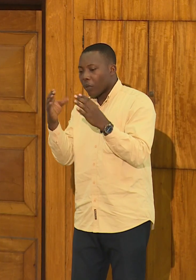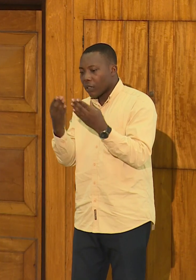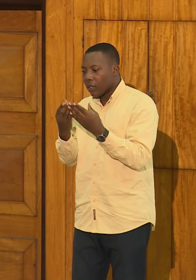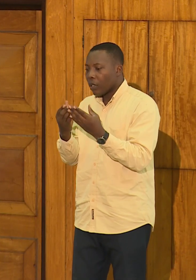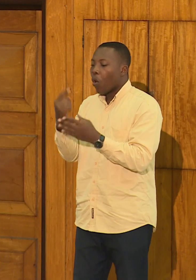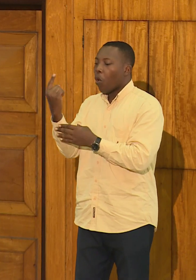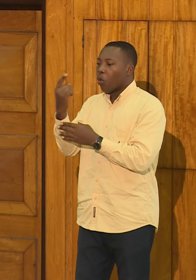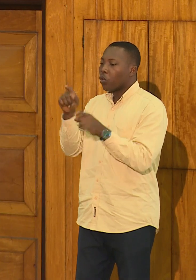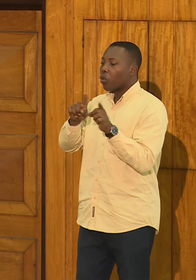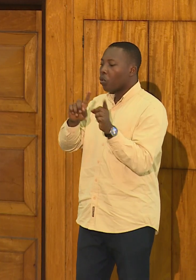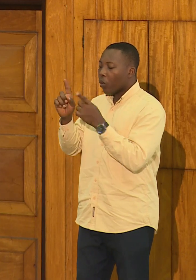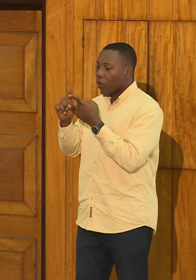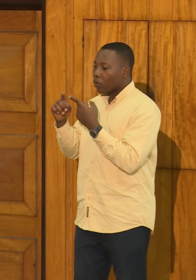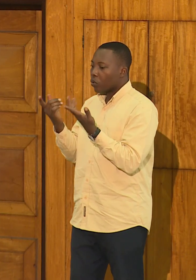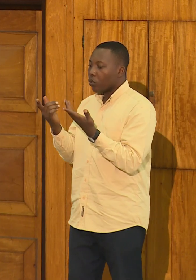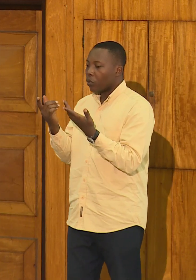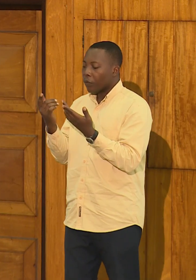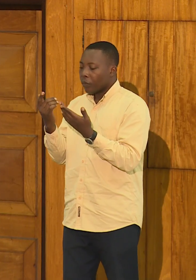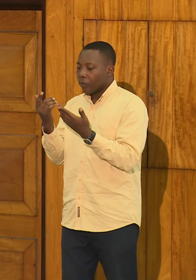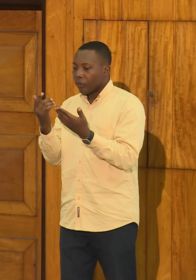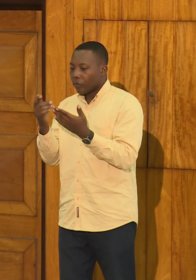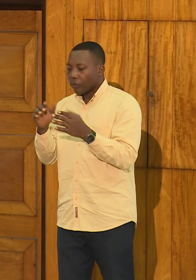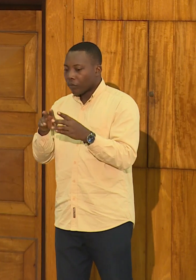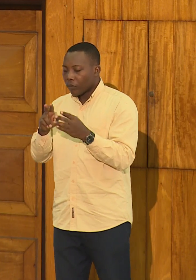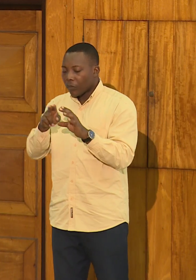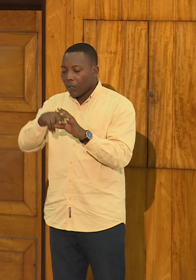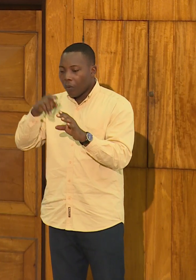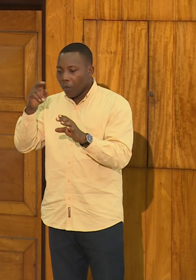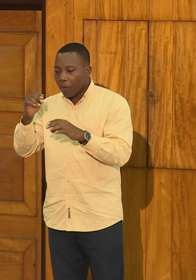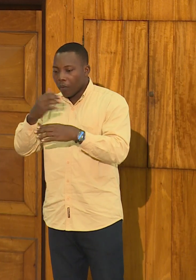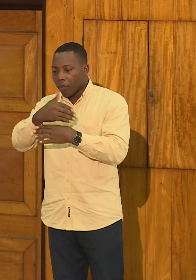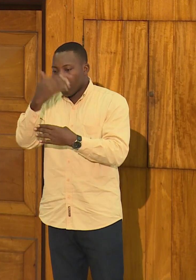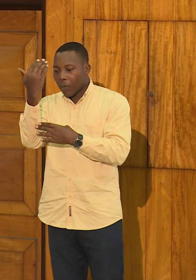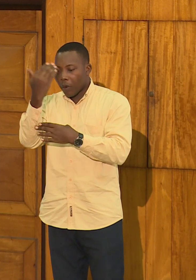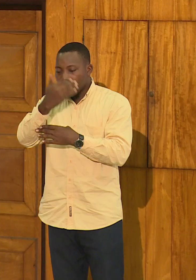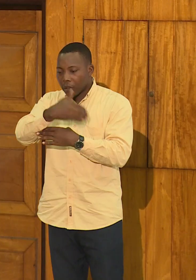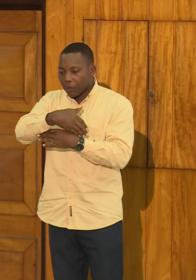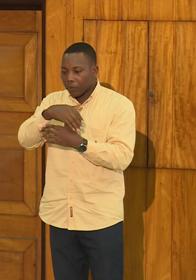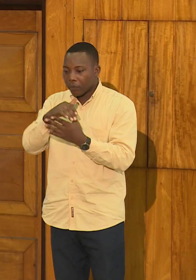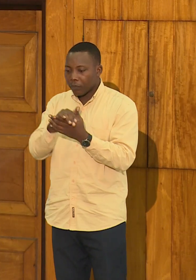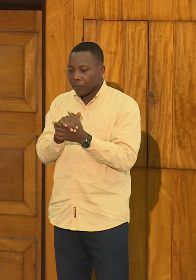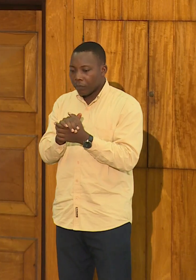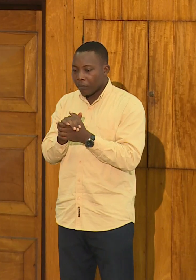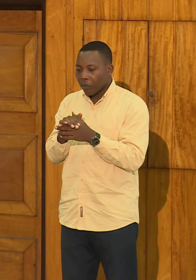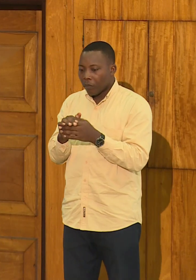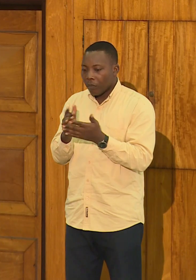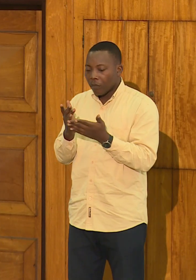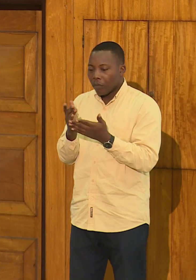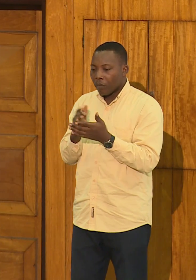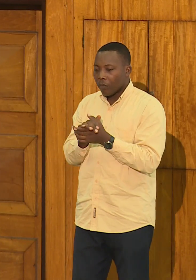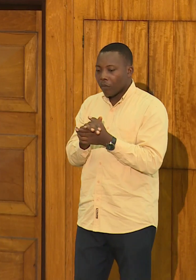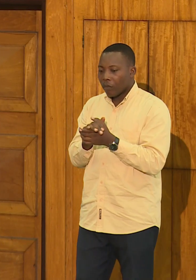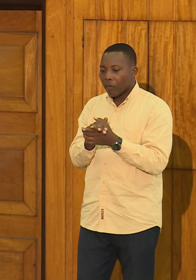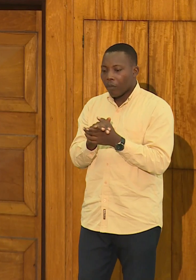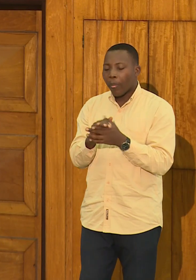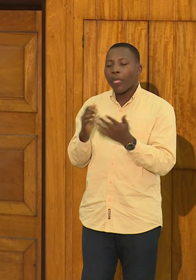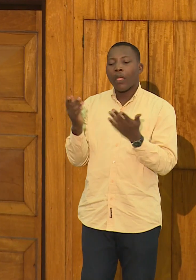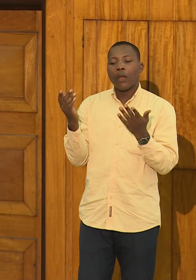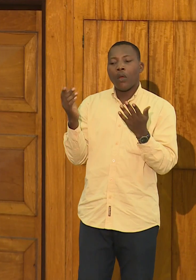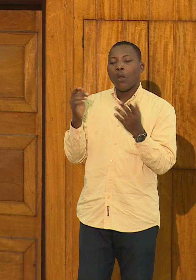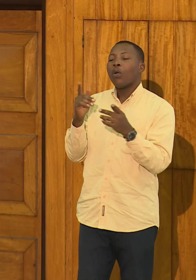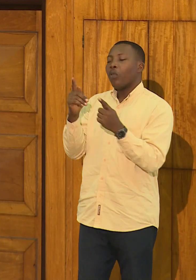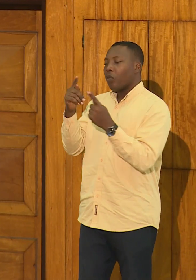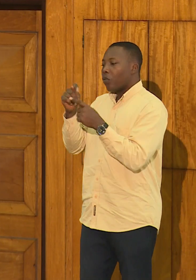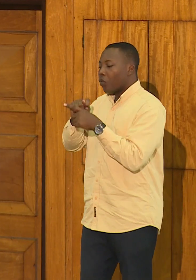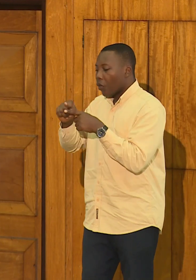going to various religious platforms. Trainings and support initiatives were